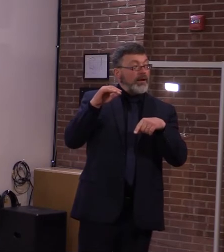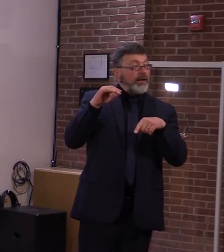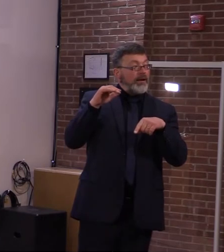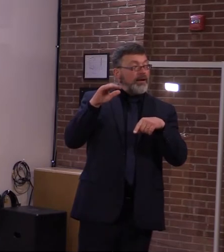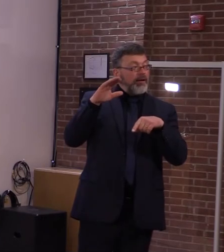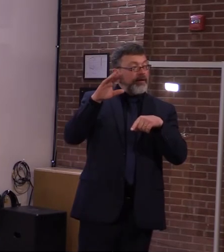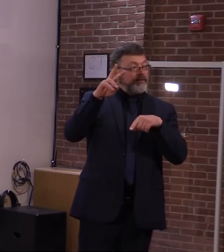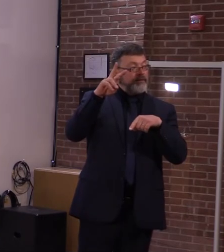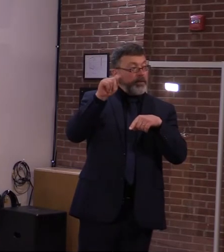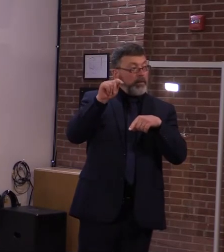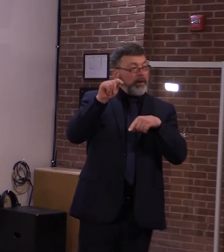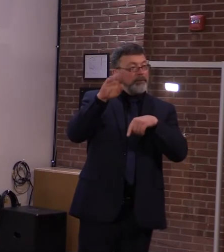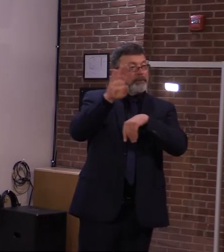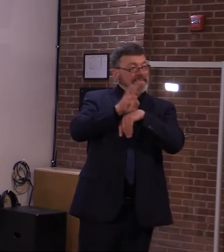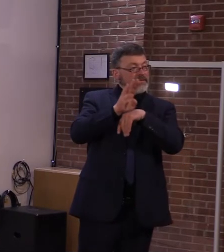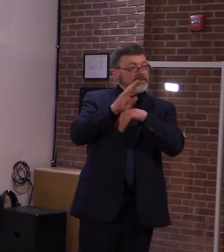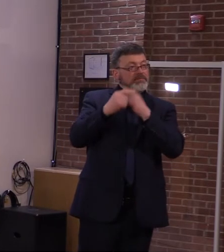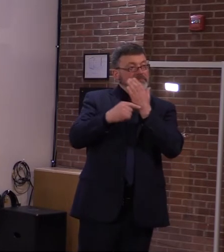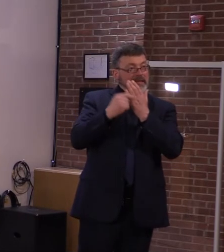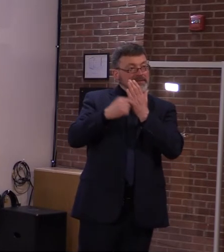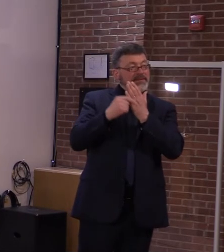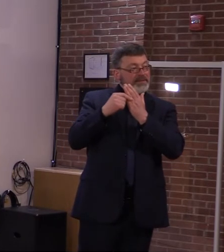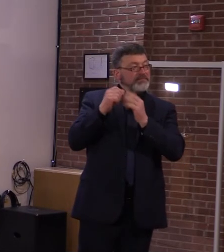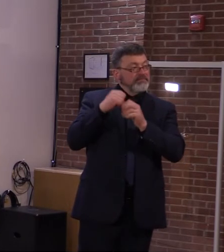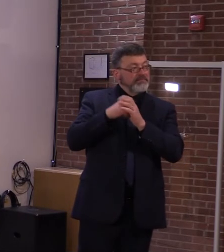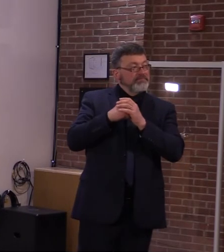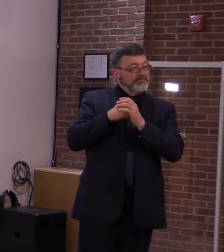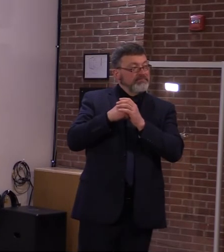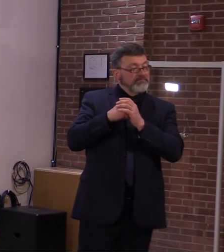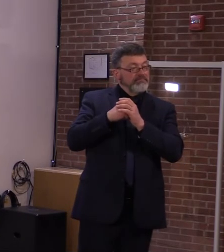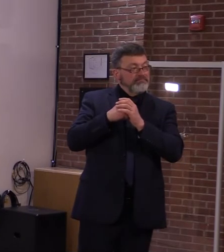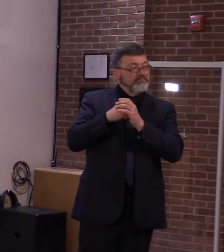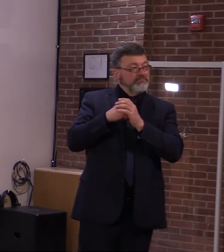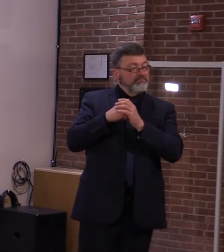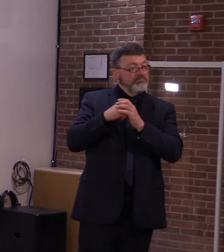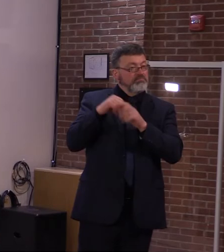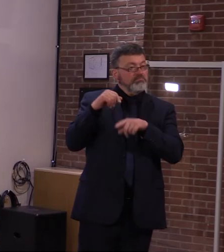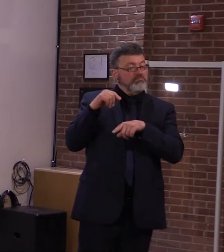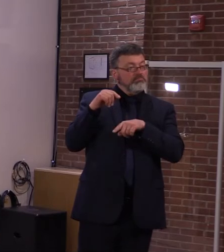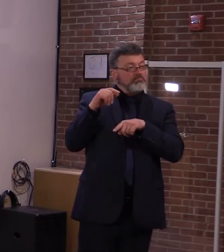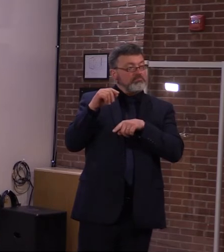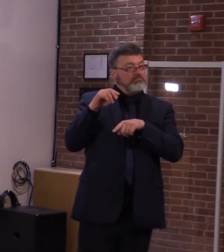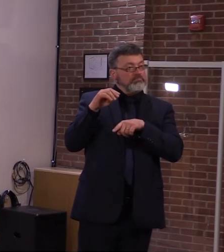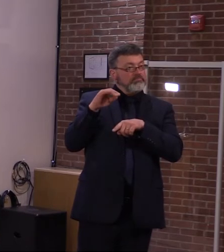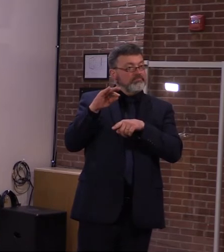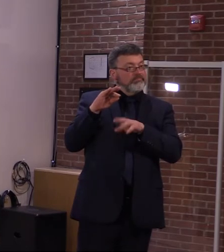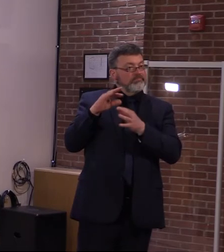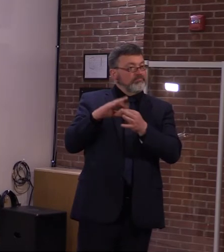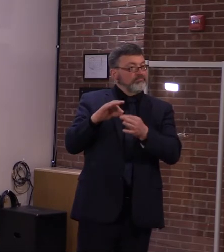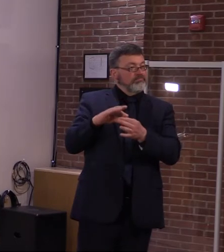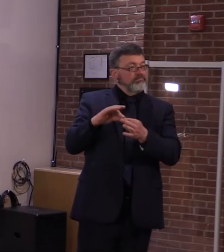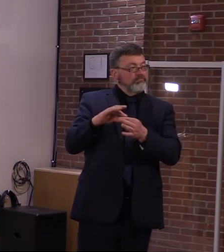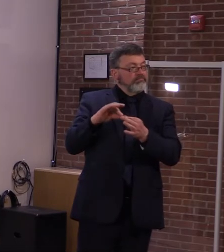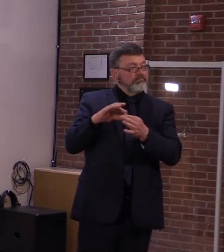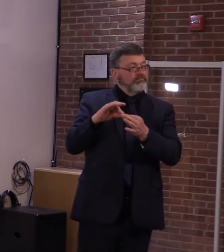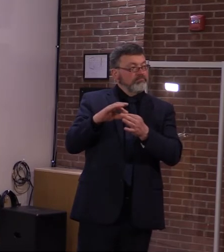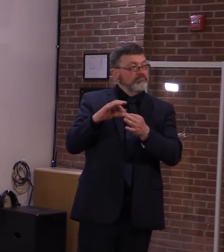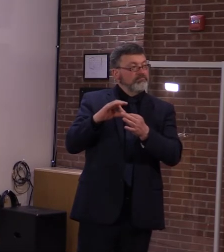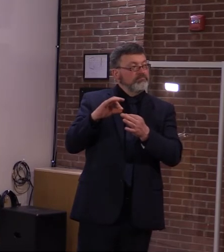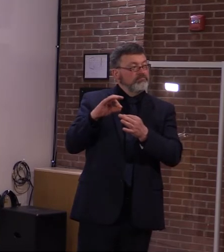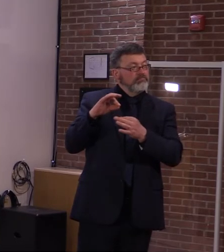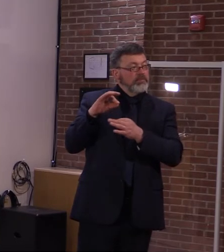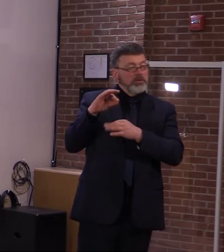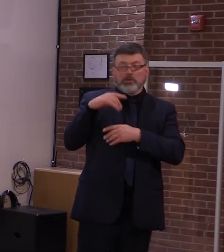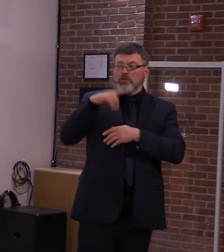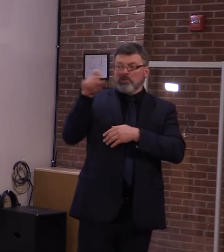Magazine. Hi, Governor. I don't see Commissioner Goldstein on the list, but perhaps you or Secretary Curley could answer the